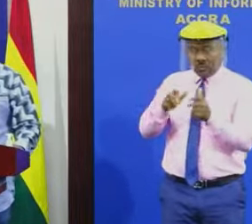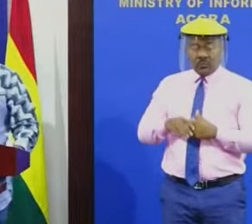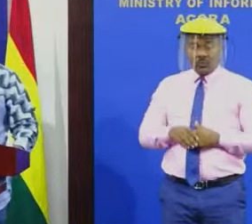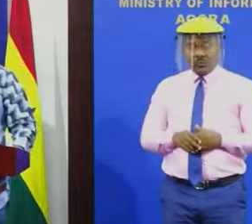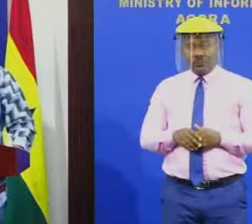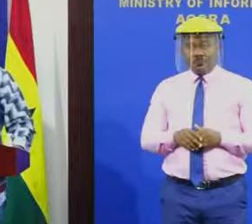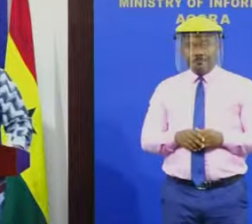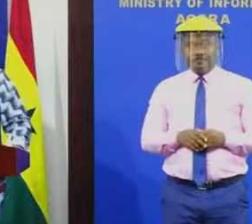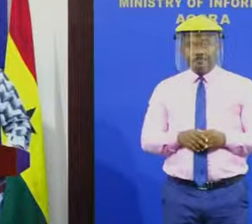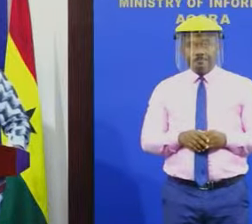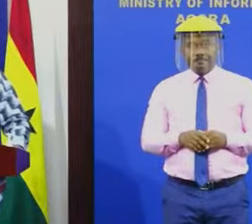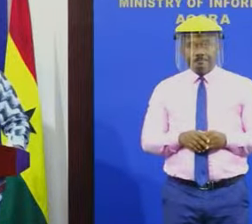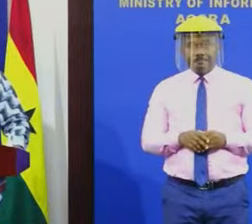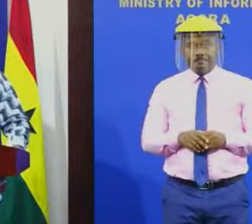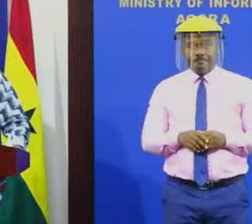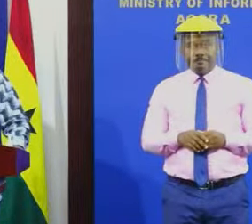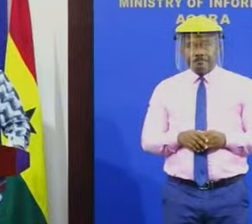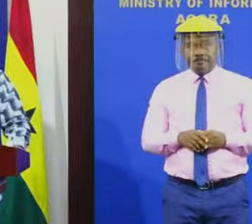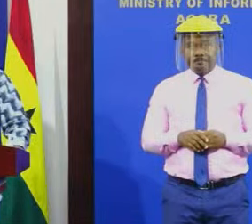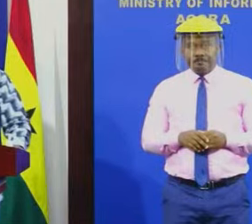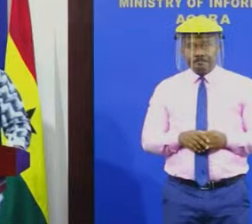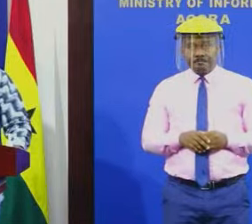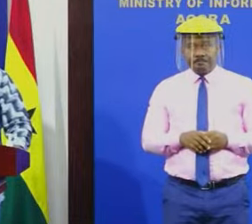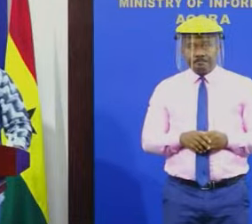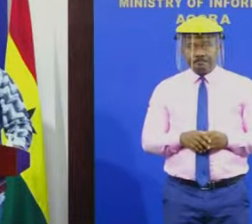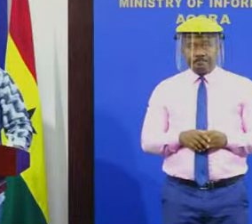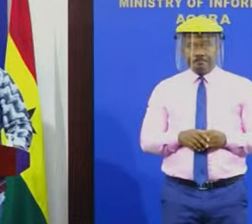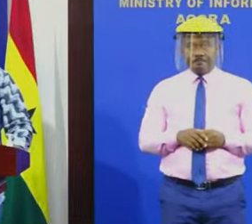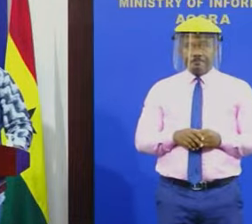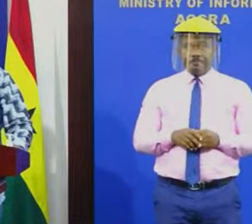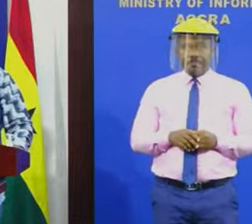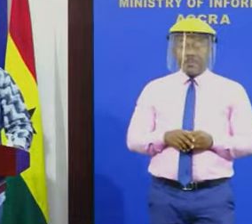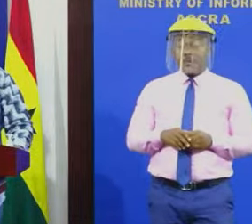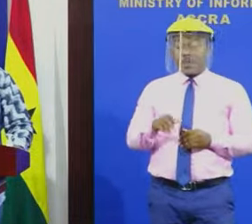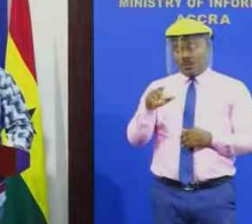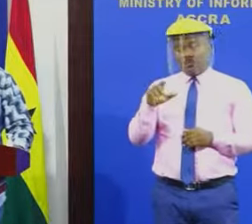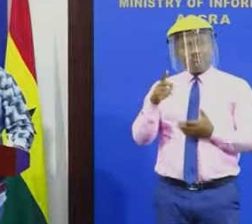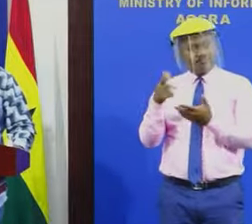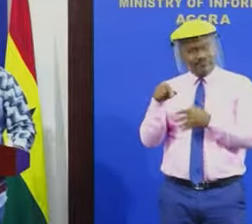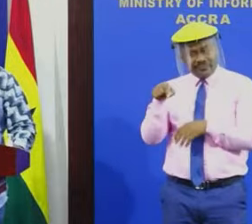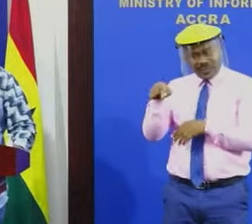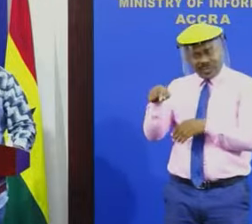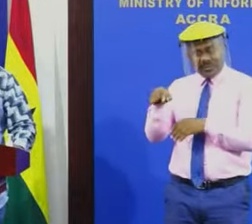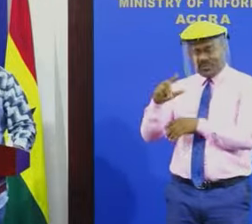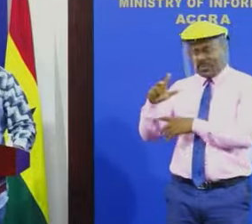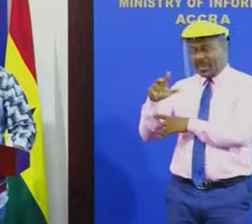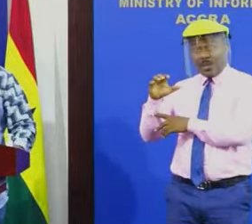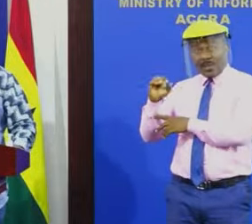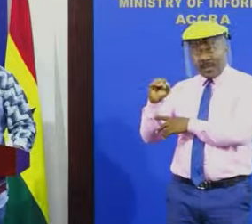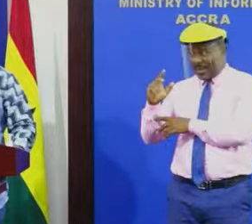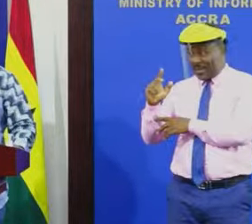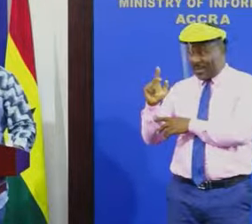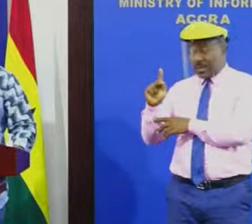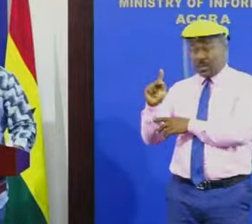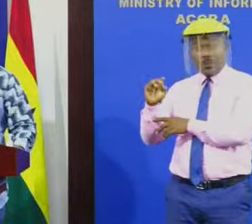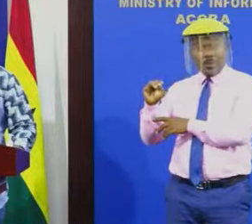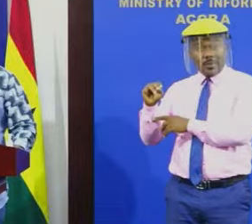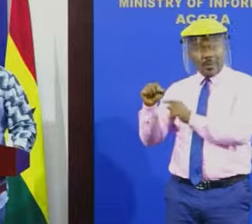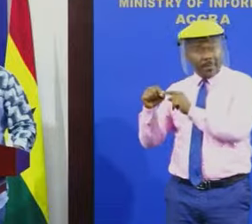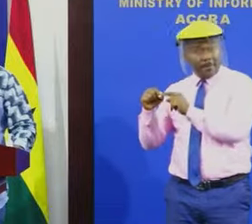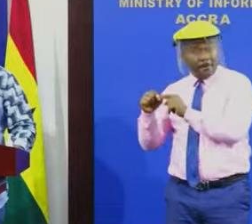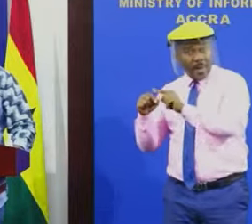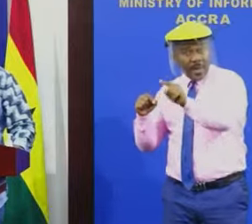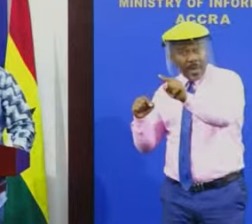Tumpanja, Odiokope, Dambai, and Ninjari channel, which is about 30 kilometers in all. And